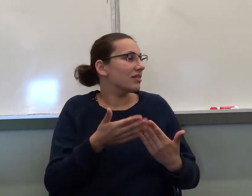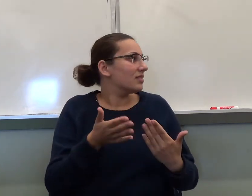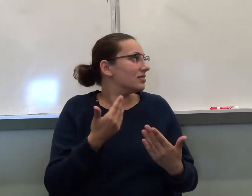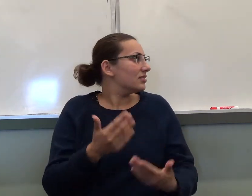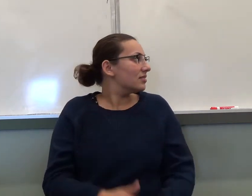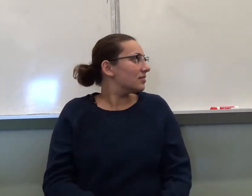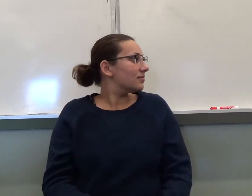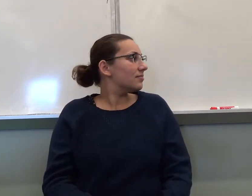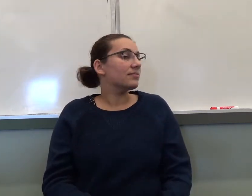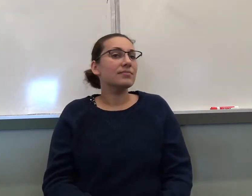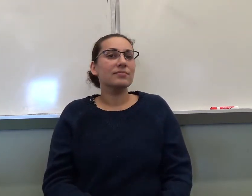And they write it down just like that.